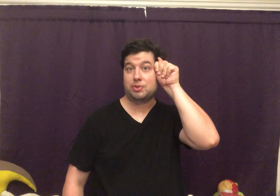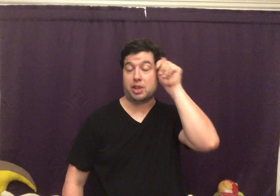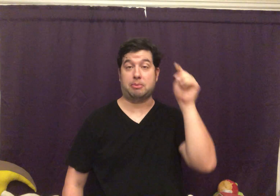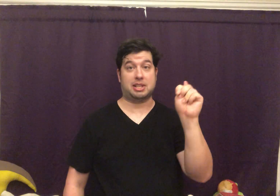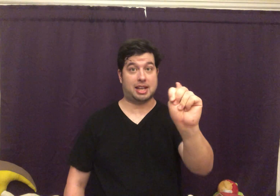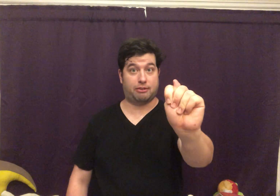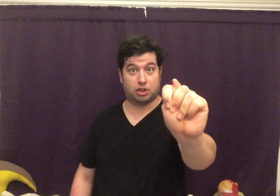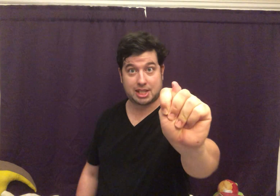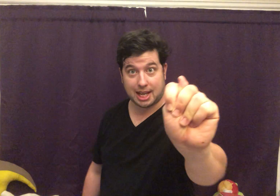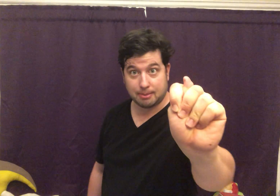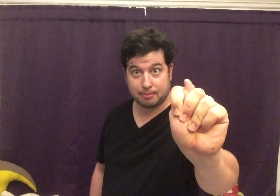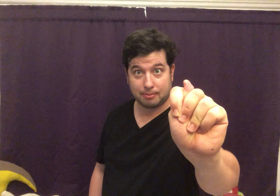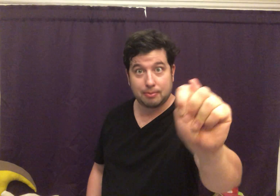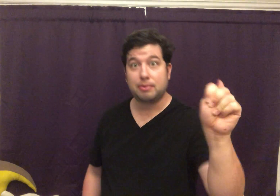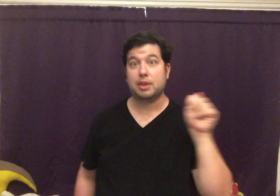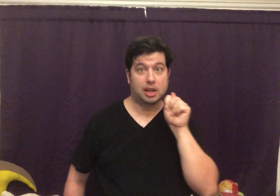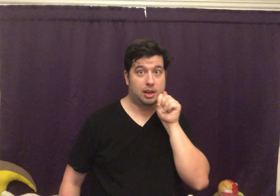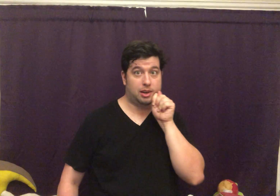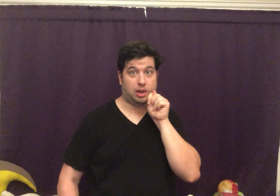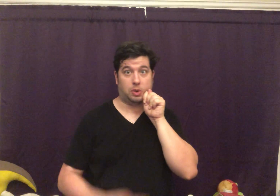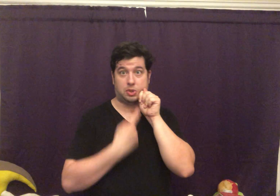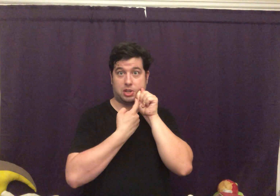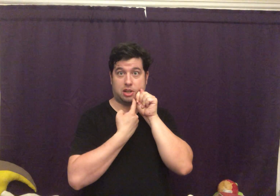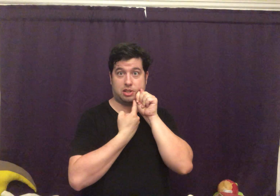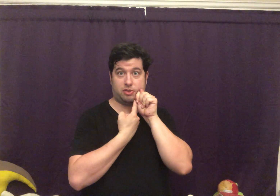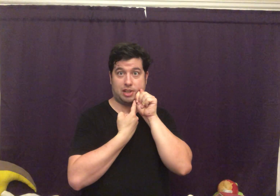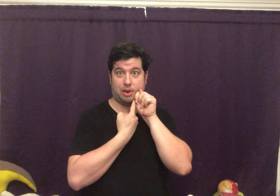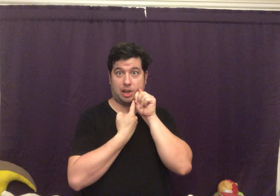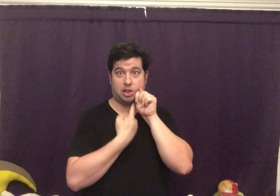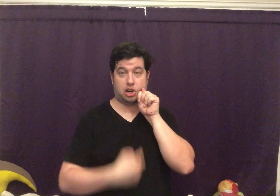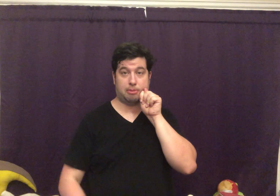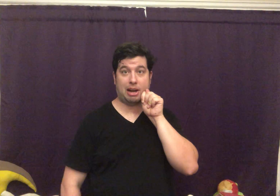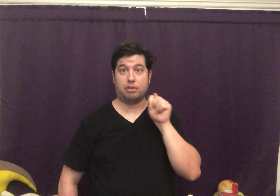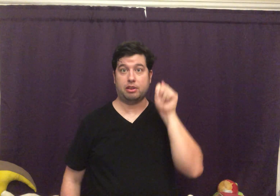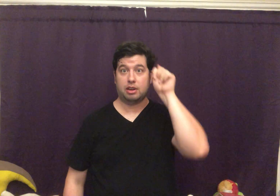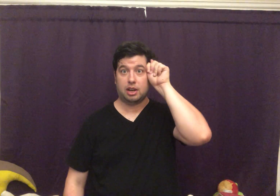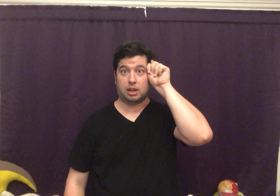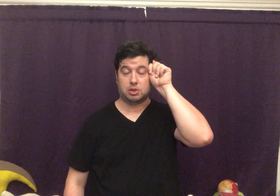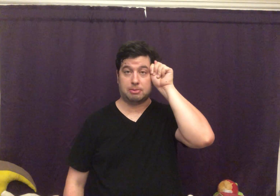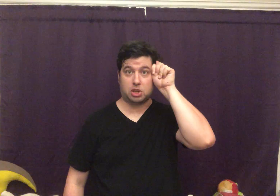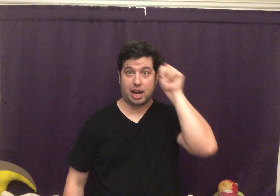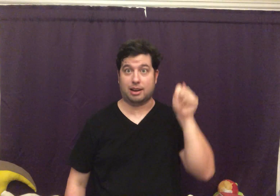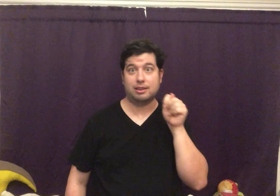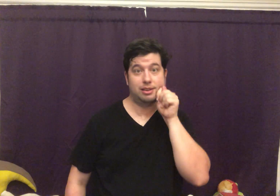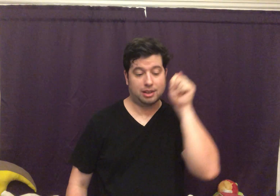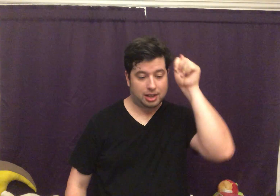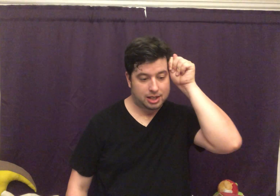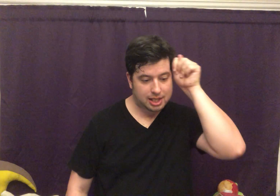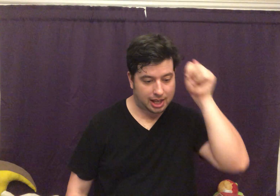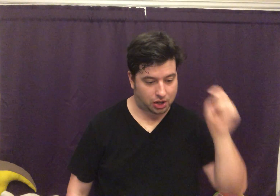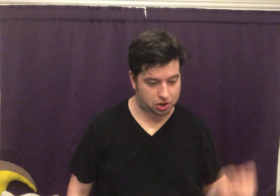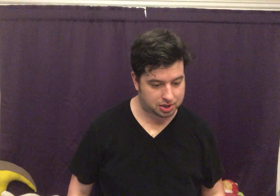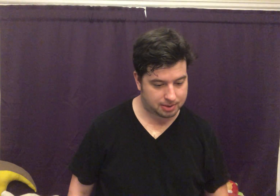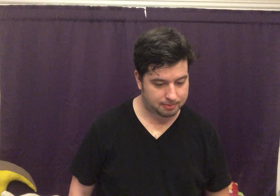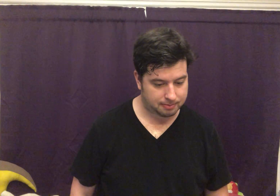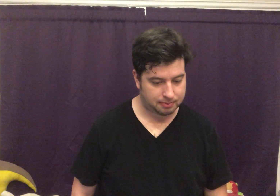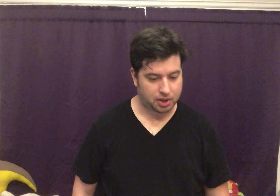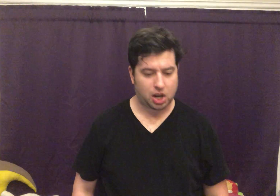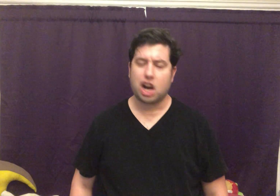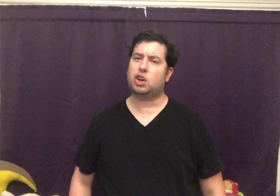So that would be the sign for T. Starts down here near your mouth, goes up to your head. Teenagers.